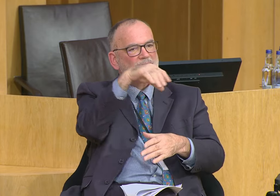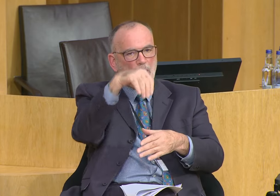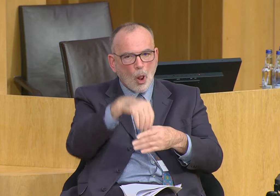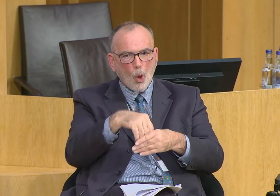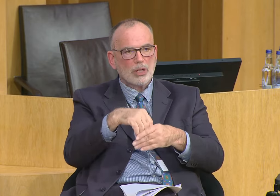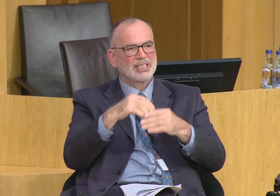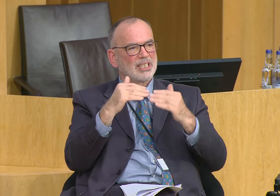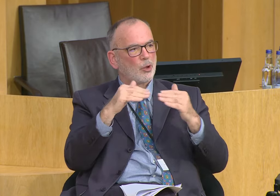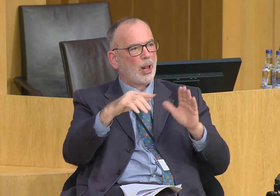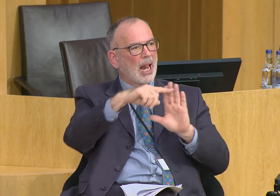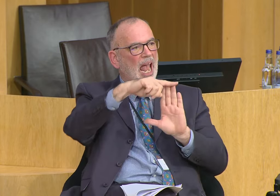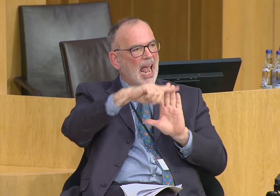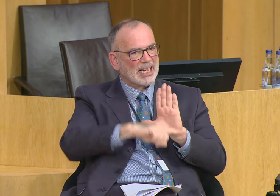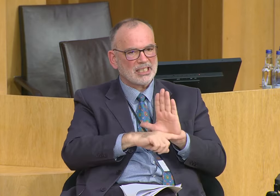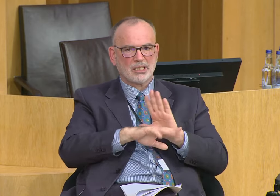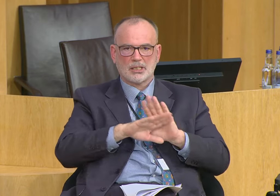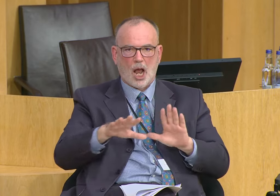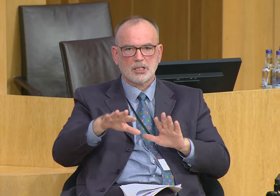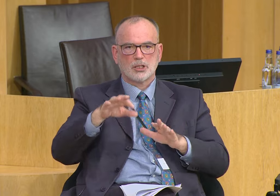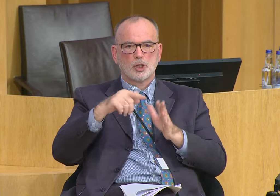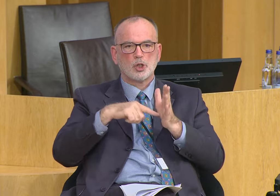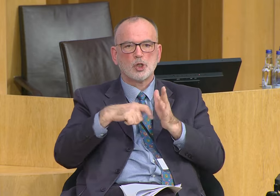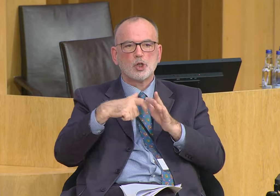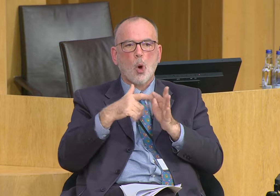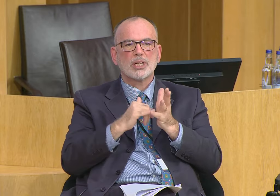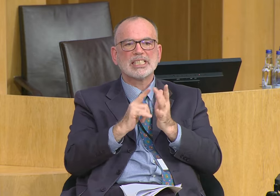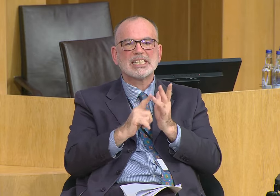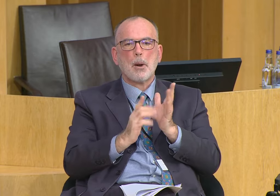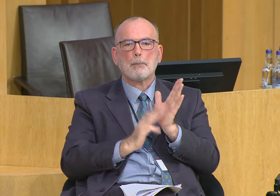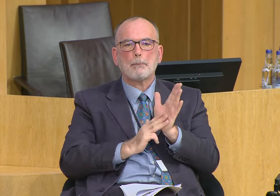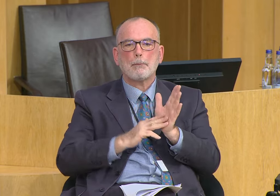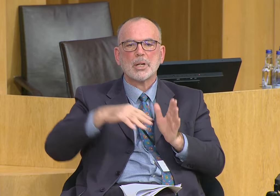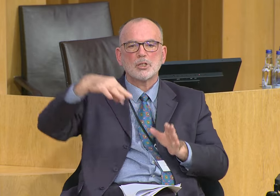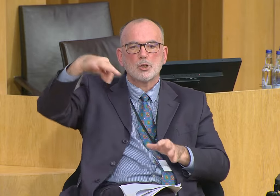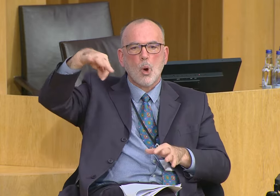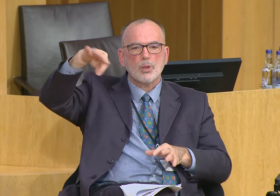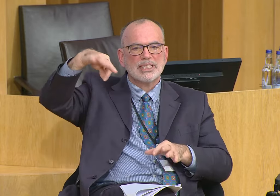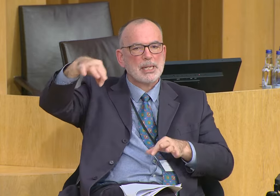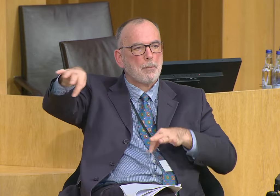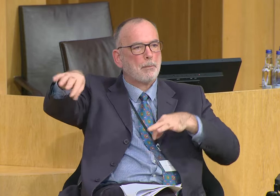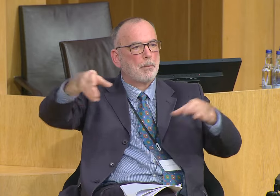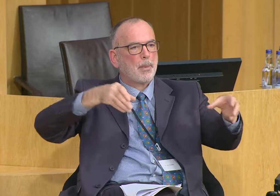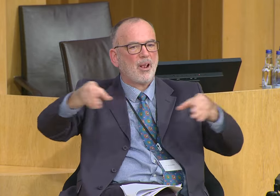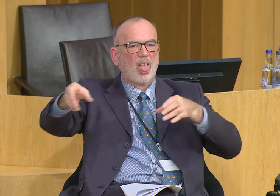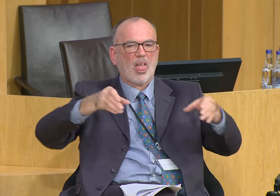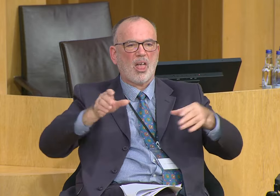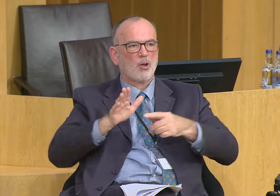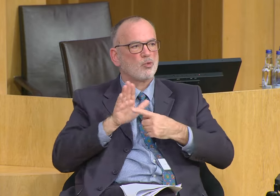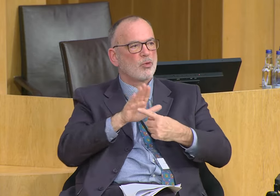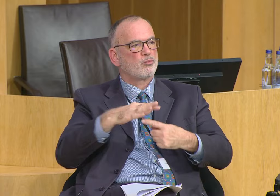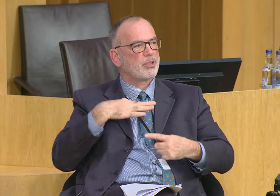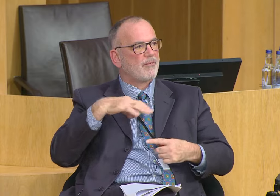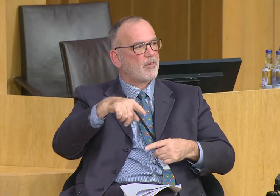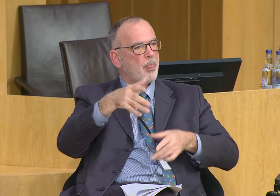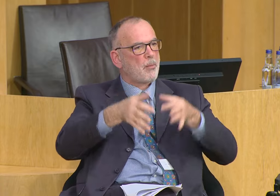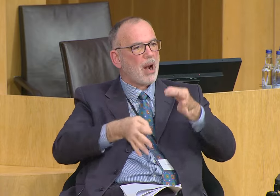everybody, to make sure everyone is included on an equal basis in terms of law and accessibility. So we don't want to have that tokenism